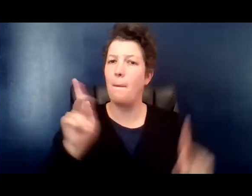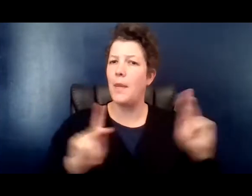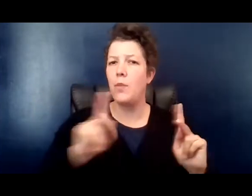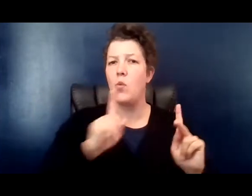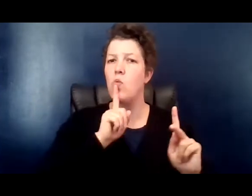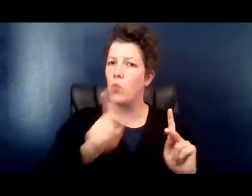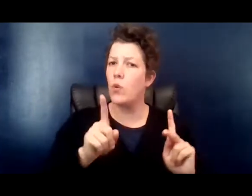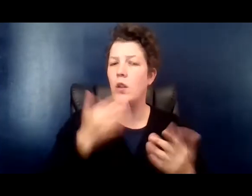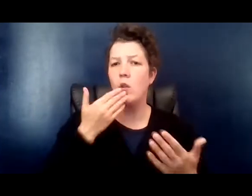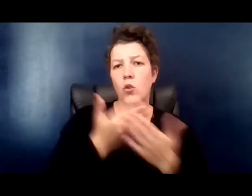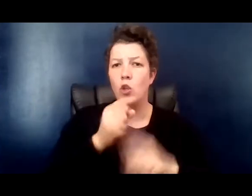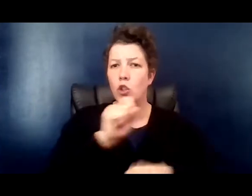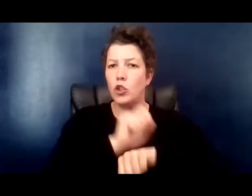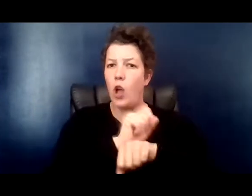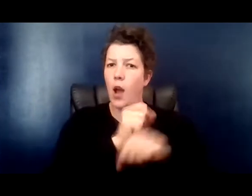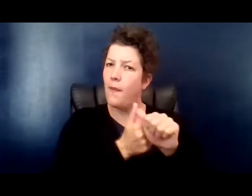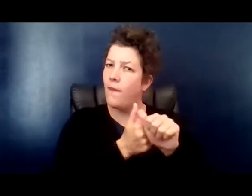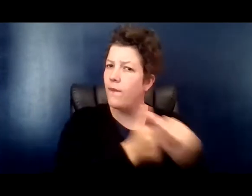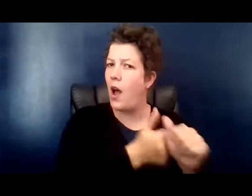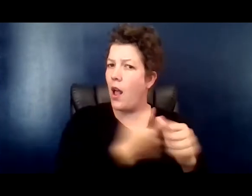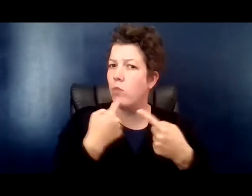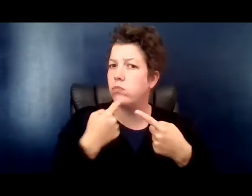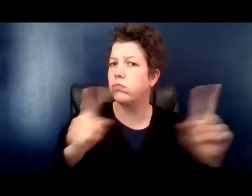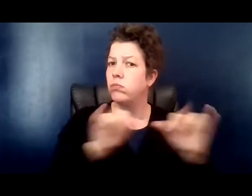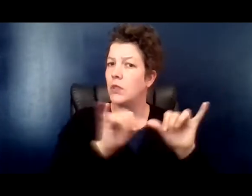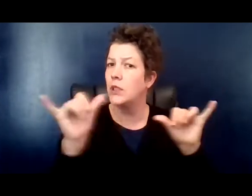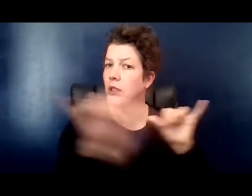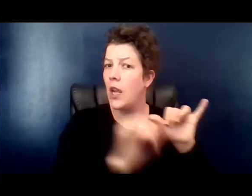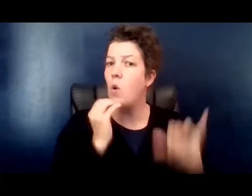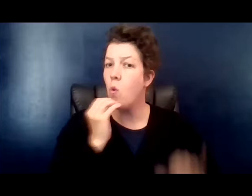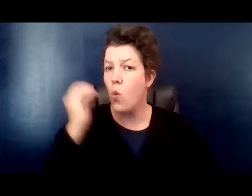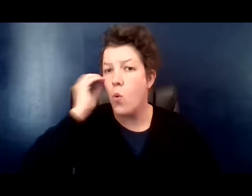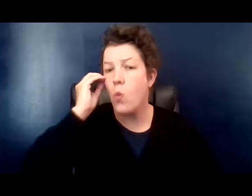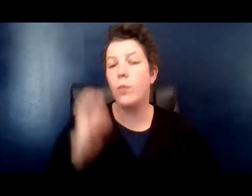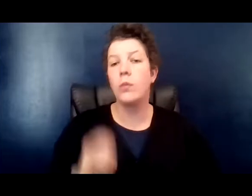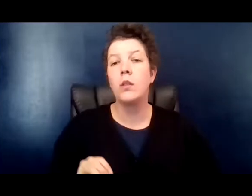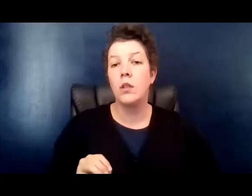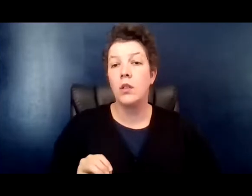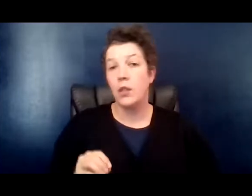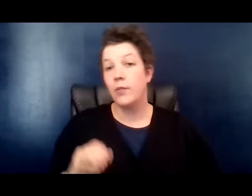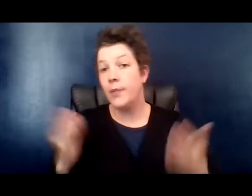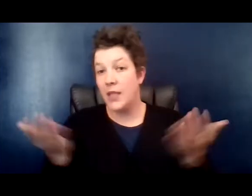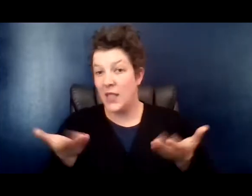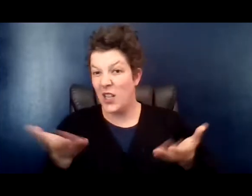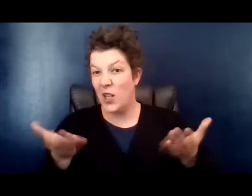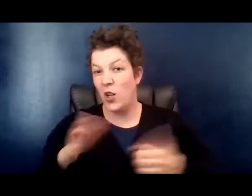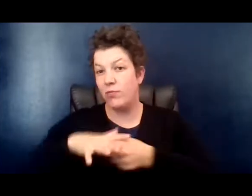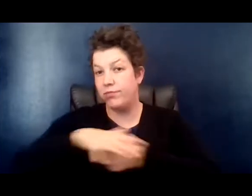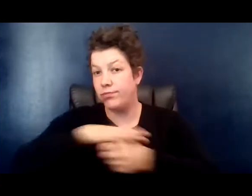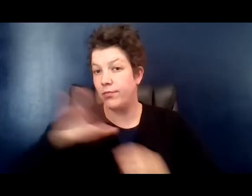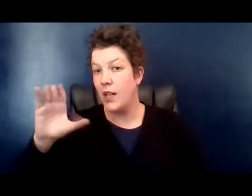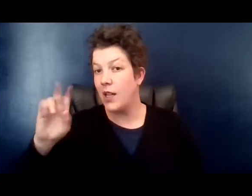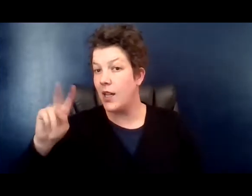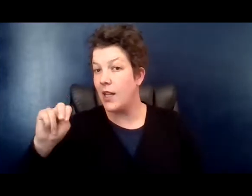emphasis being placed on the contact tracing that they've been doing, the aggressive testing that we've been doing in our county, and also